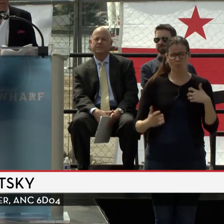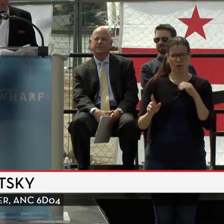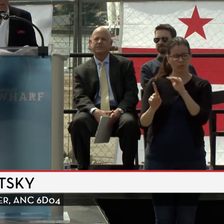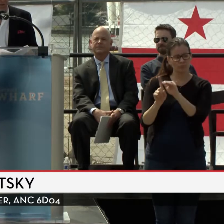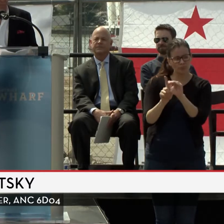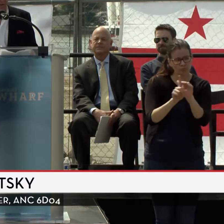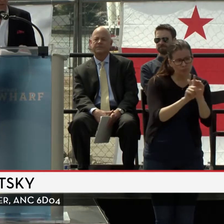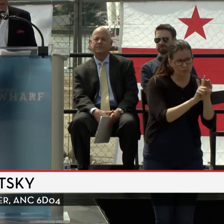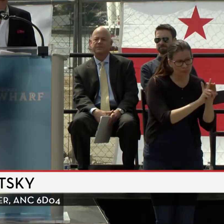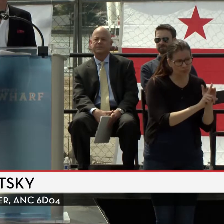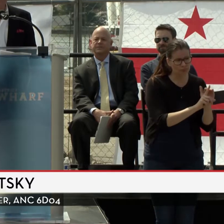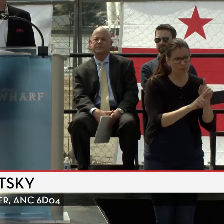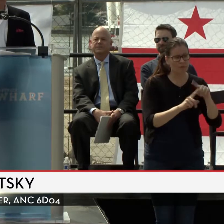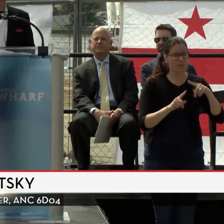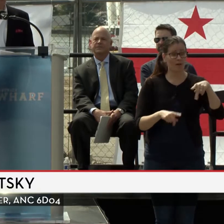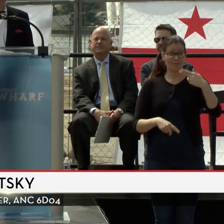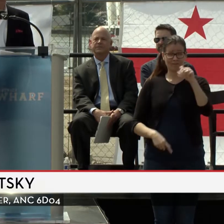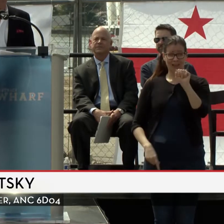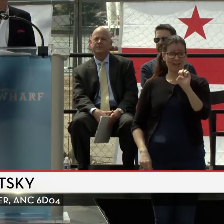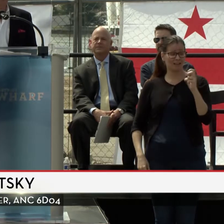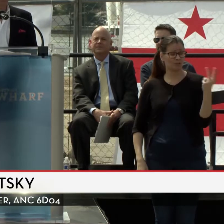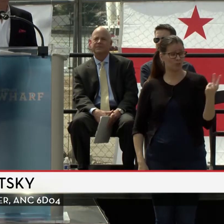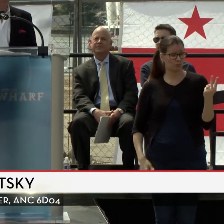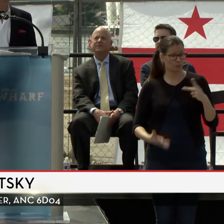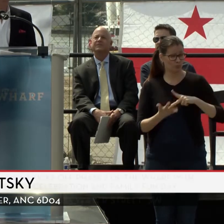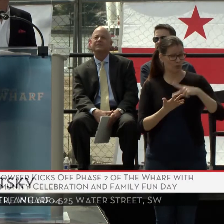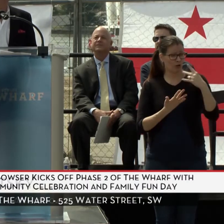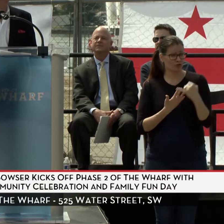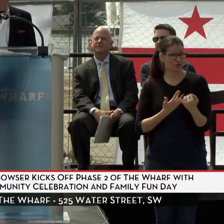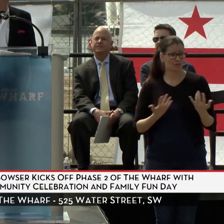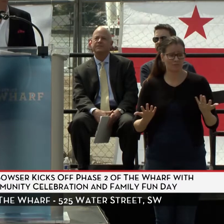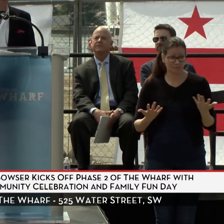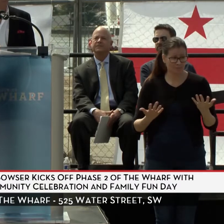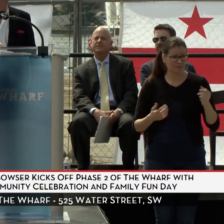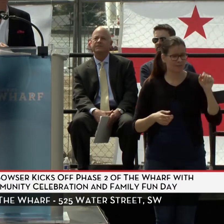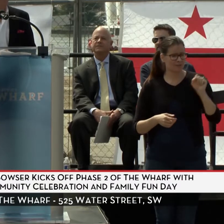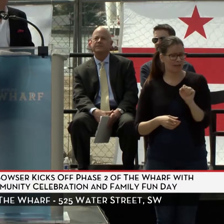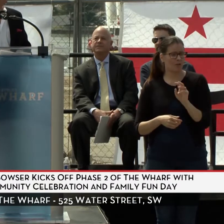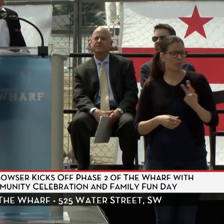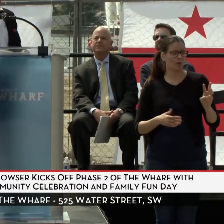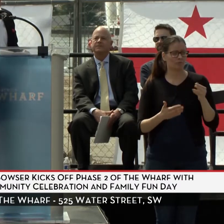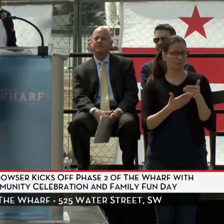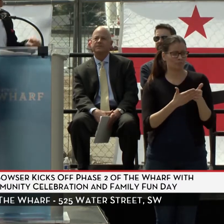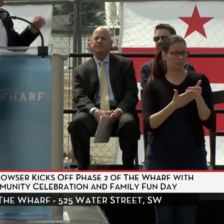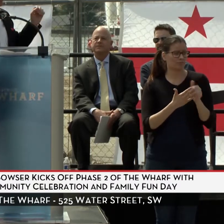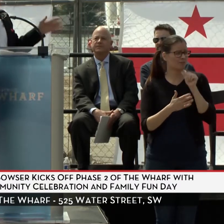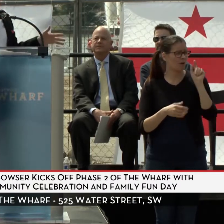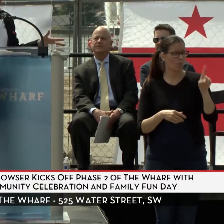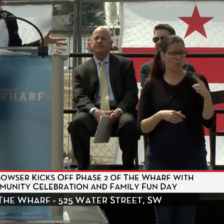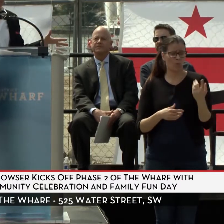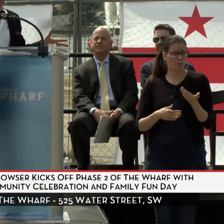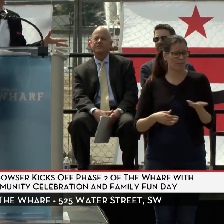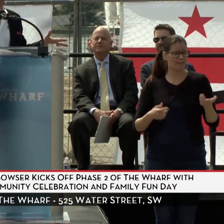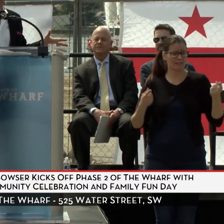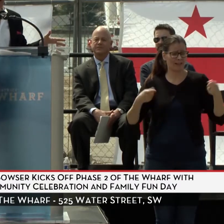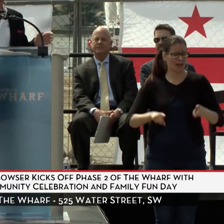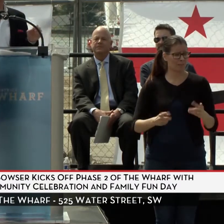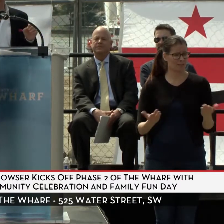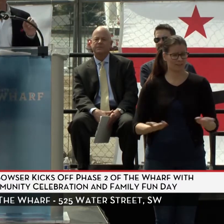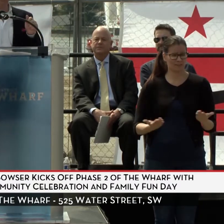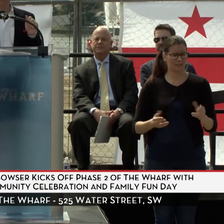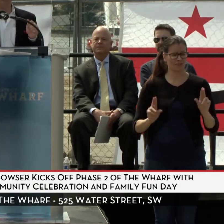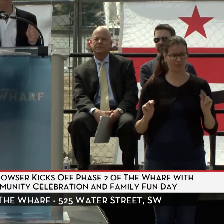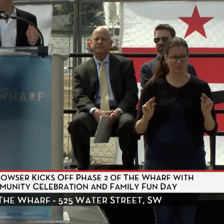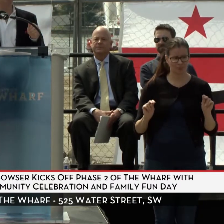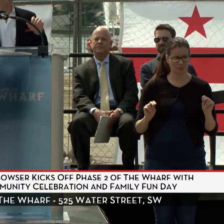especially all of my Southwest neighbors, it's not the only thing that's going to be happening in Southwest. It is by far the largest.